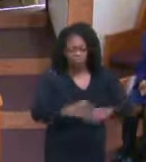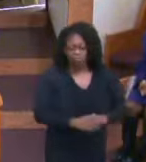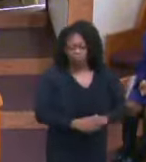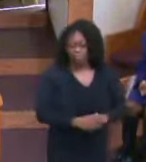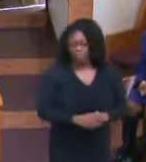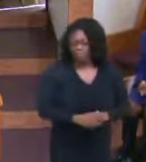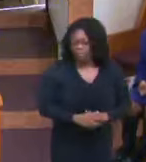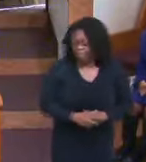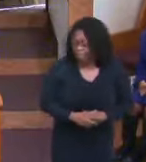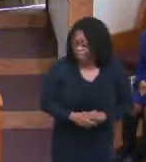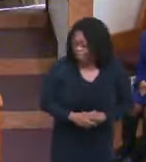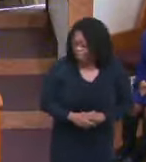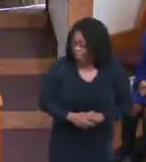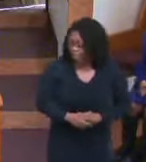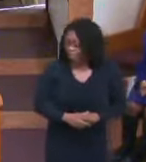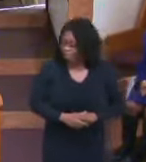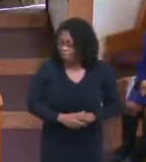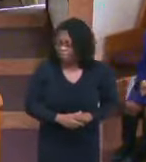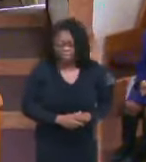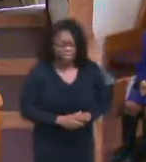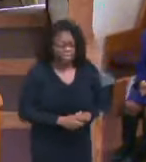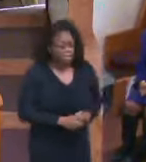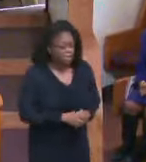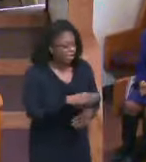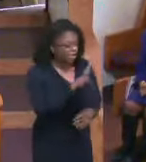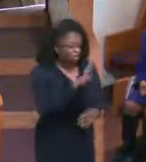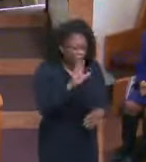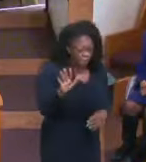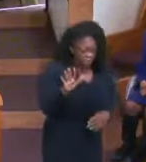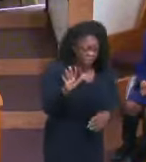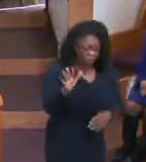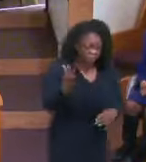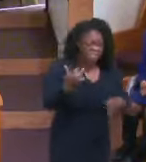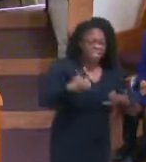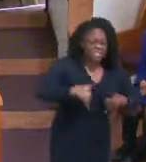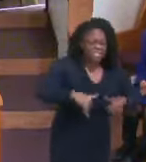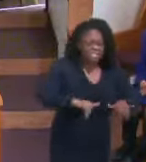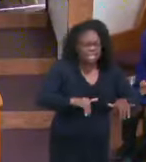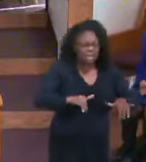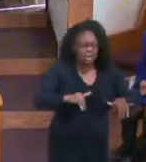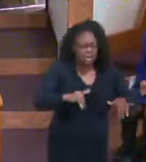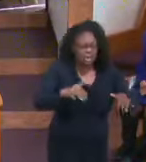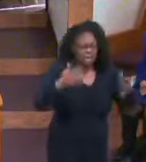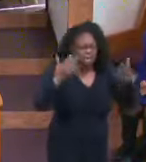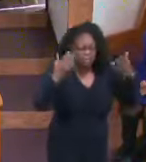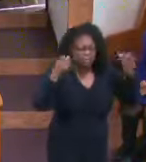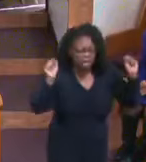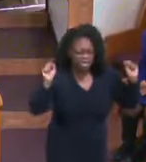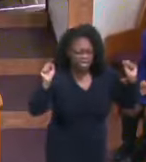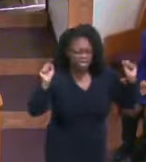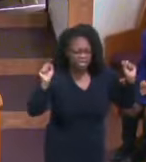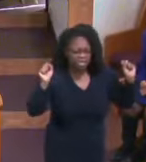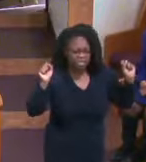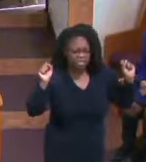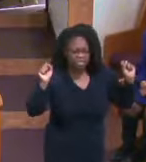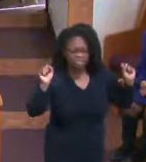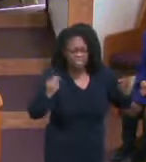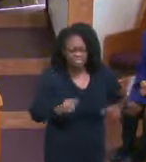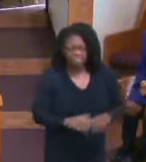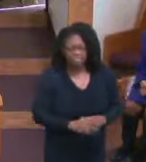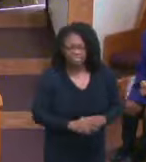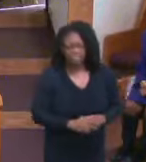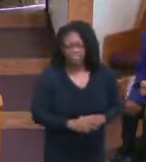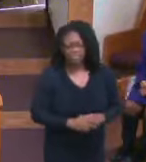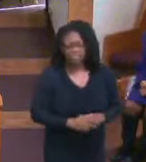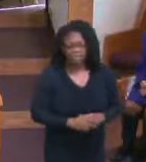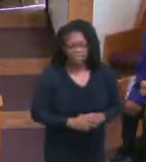See, in Peace 45, is still the president who's hell-bent on building walls,